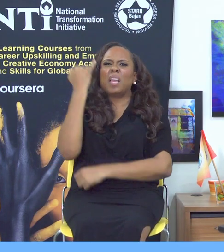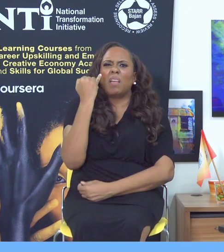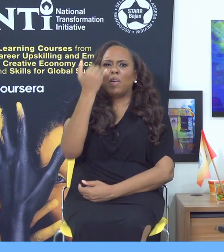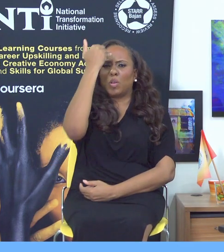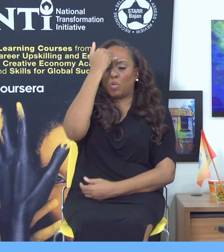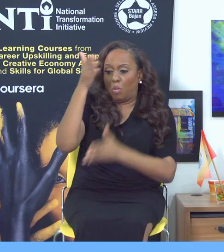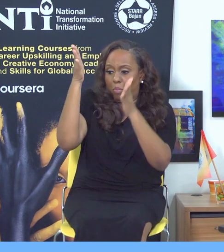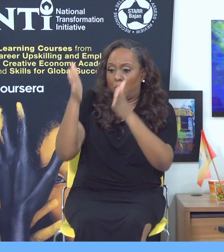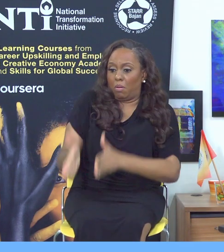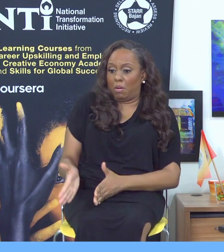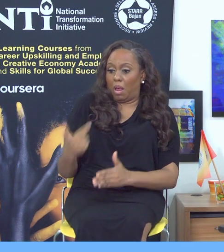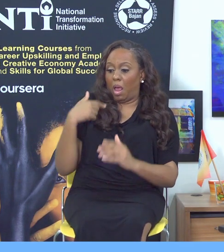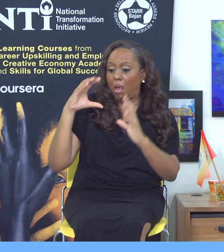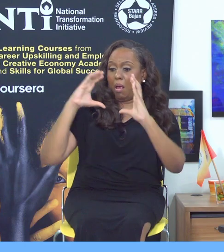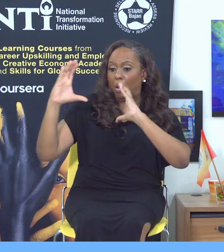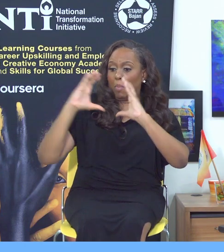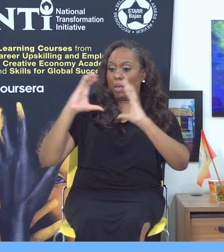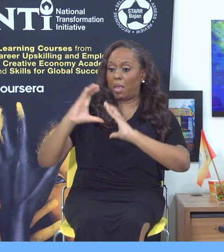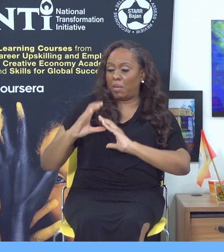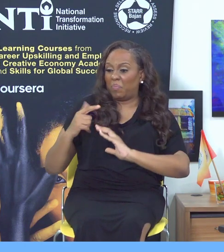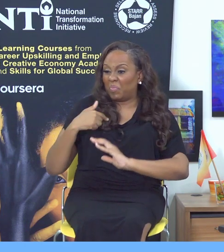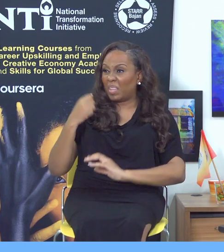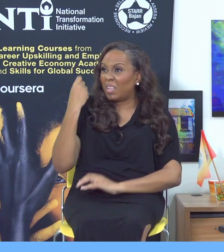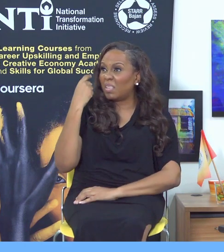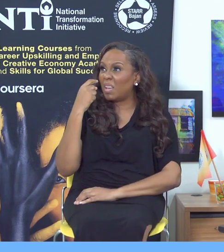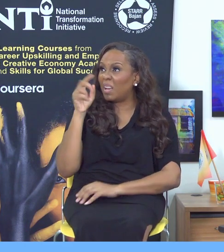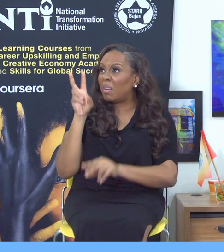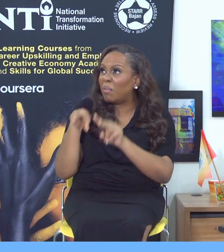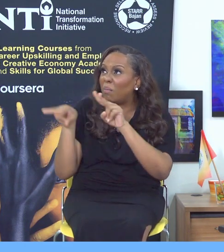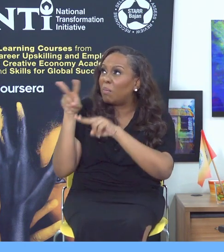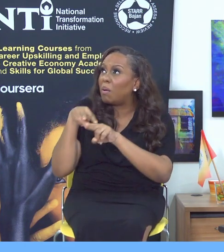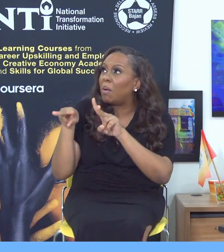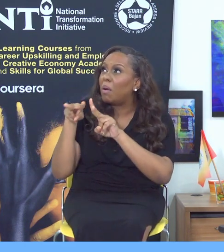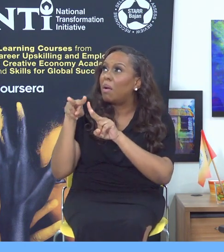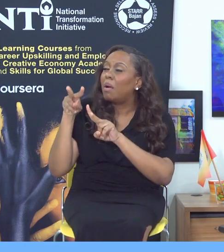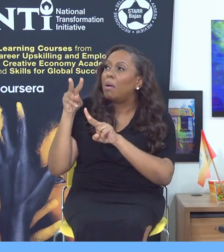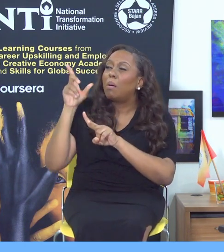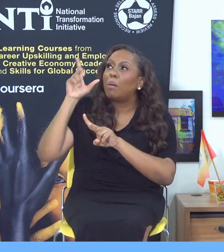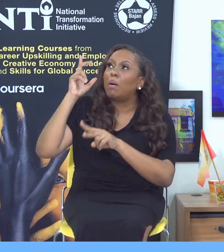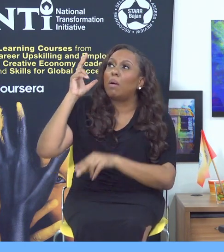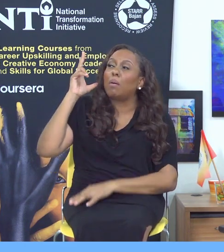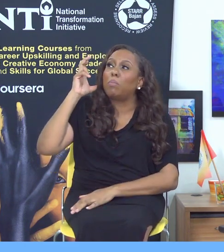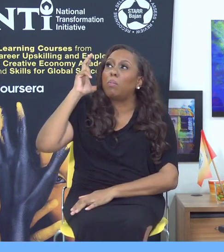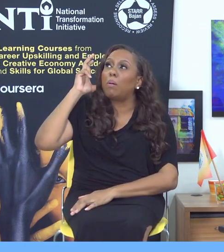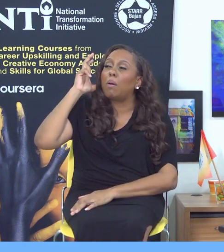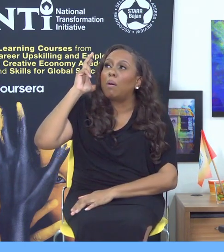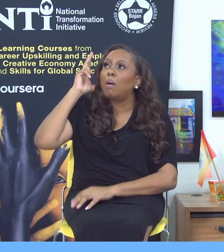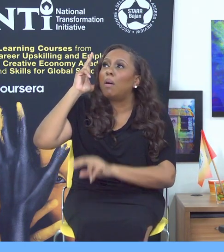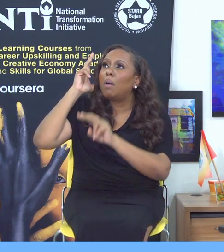on the phone, if I know the person very well and I listen to how the person pronounces